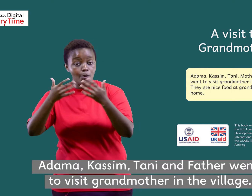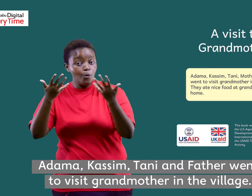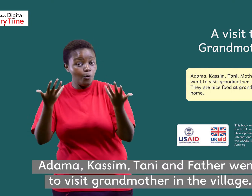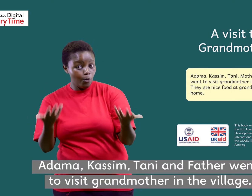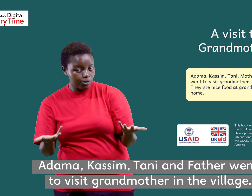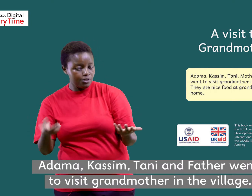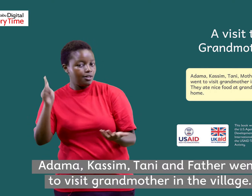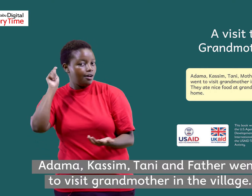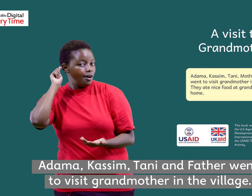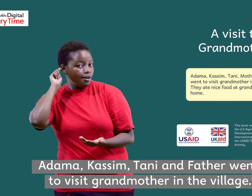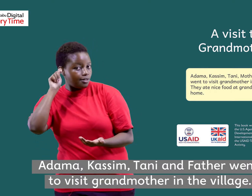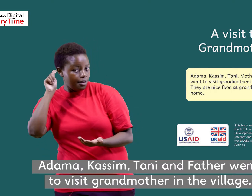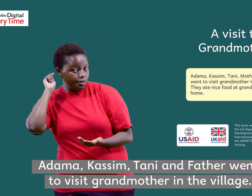village.